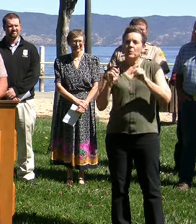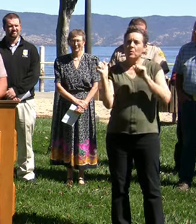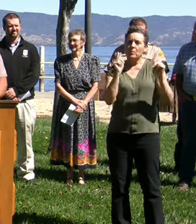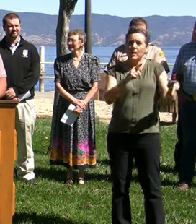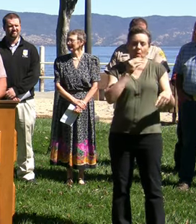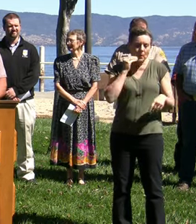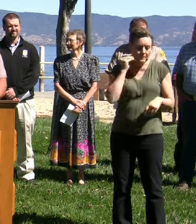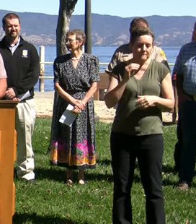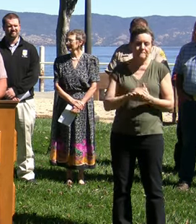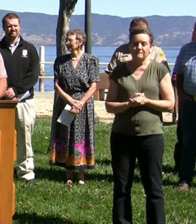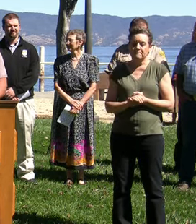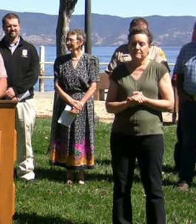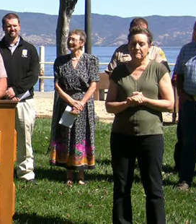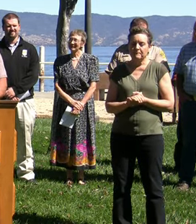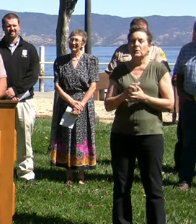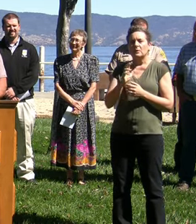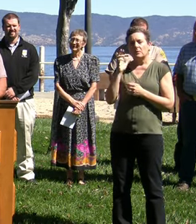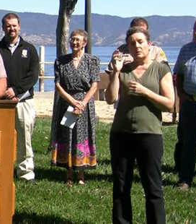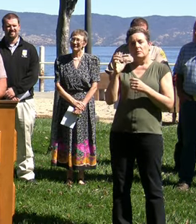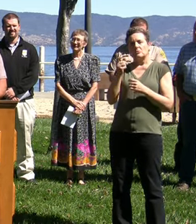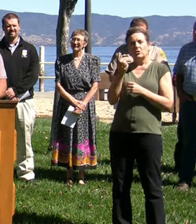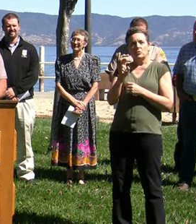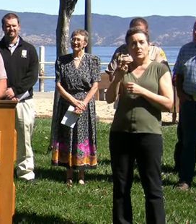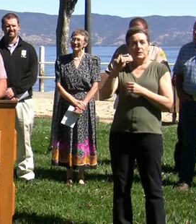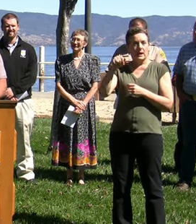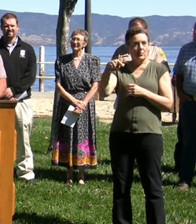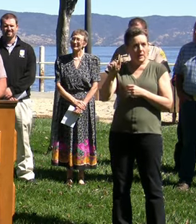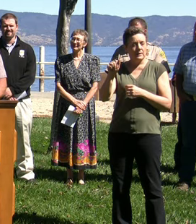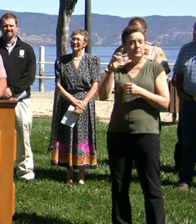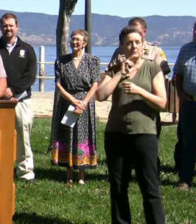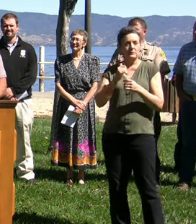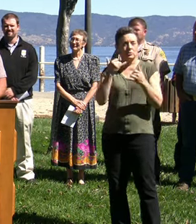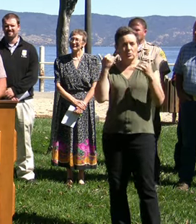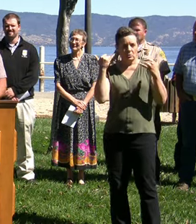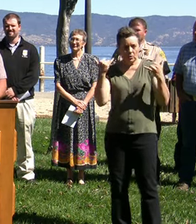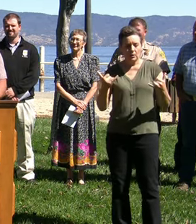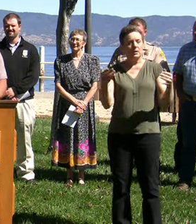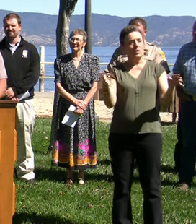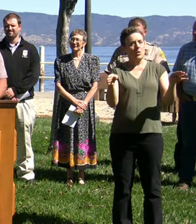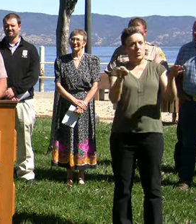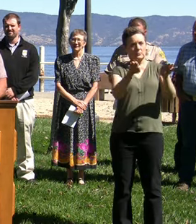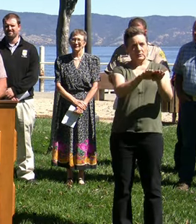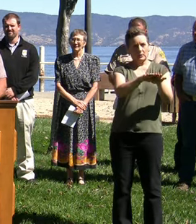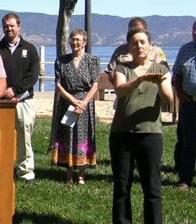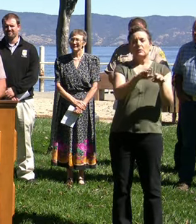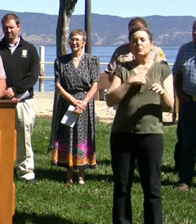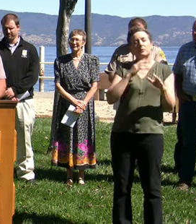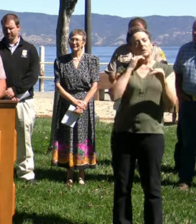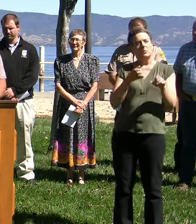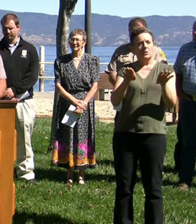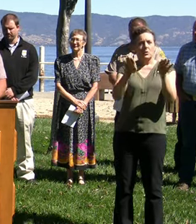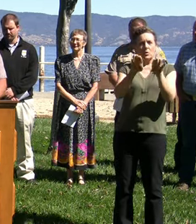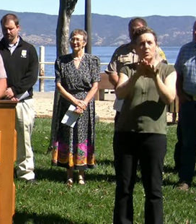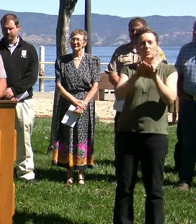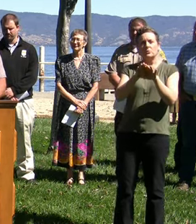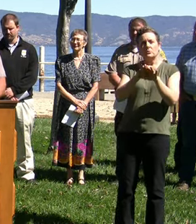today from the other speakers. The shelter at Napa Fairgrounds in Calistoga is currently being closed. We expect that it will close no later